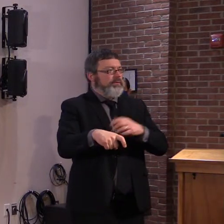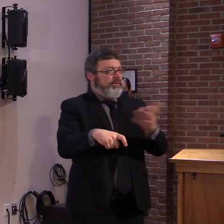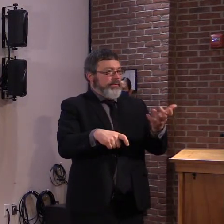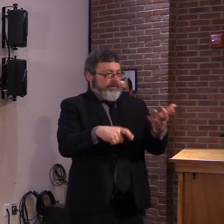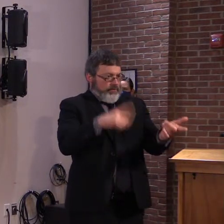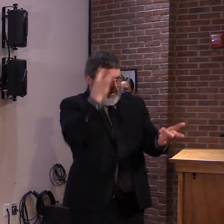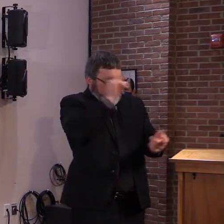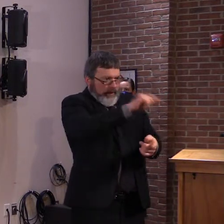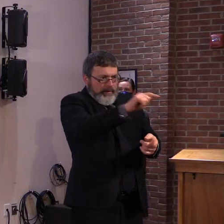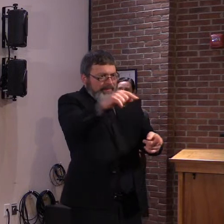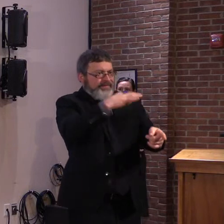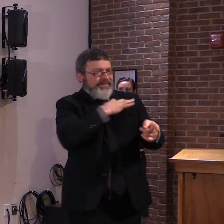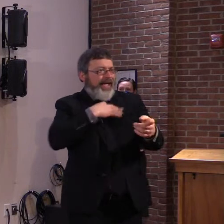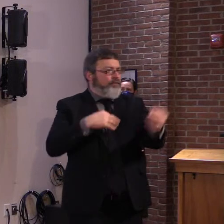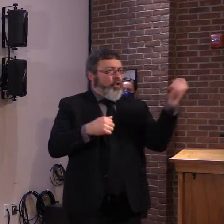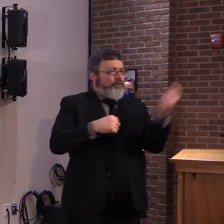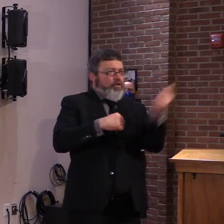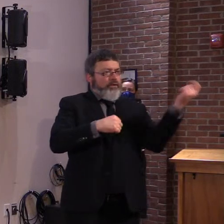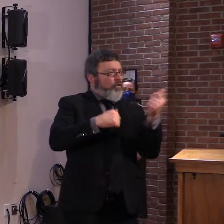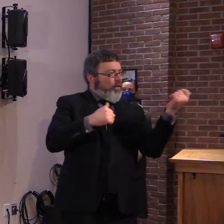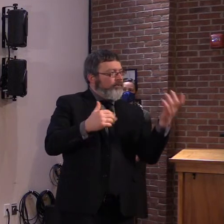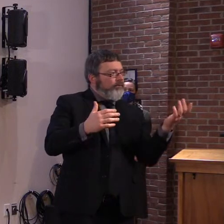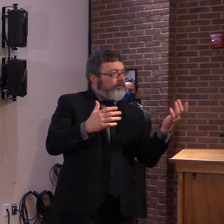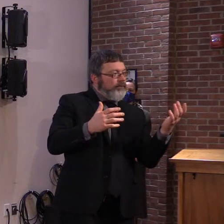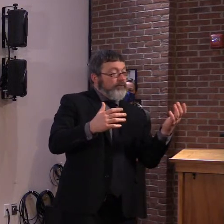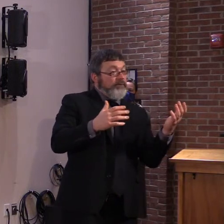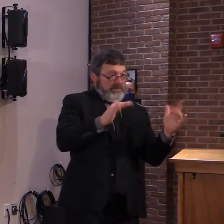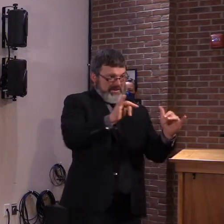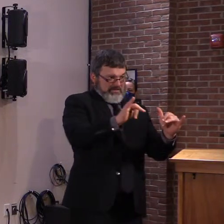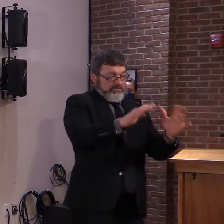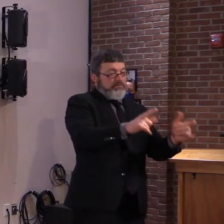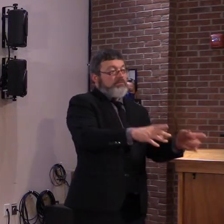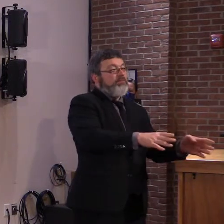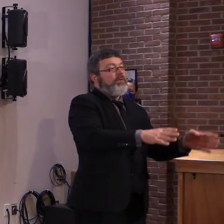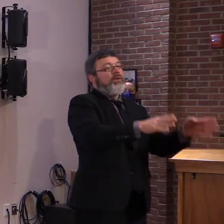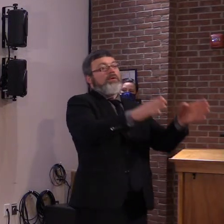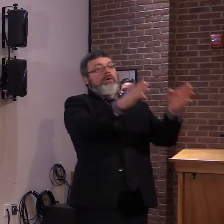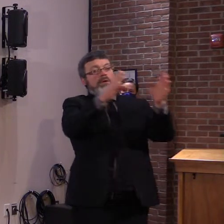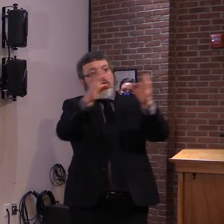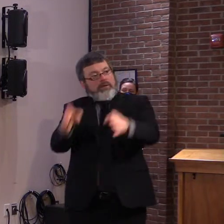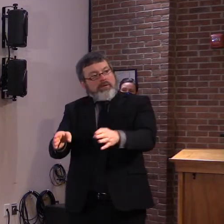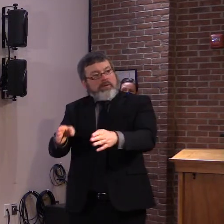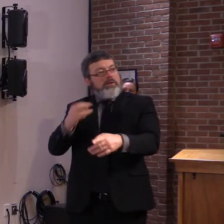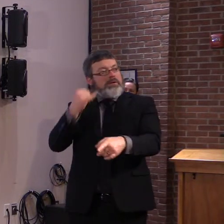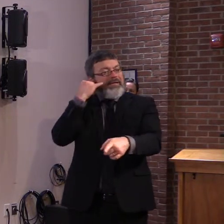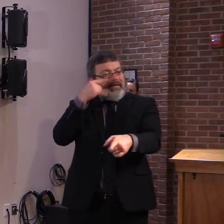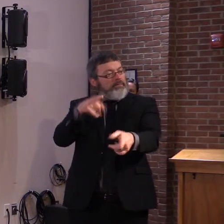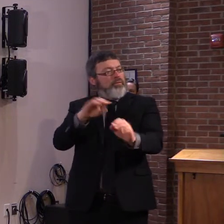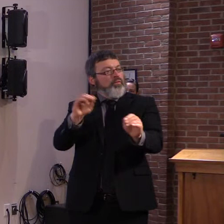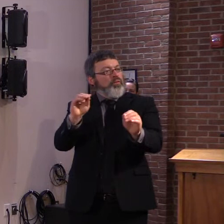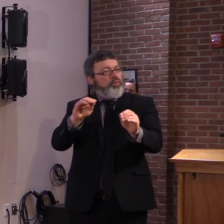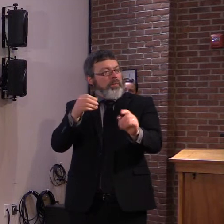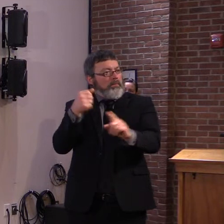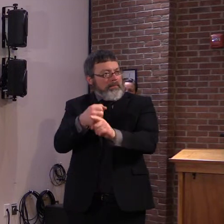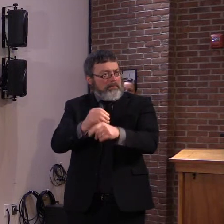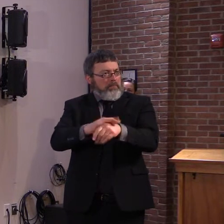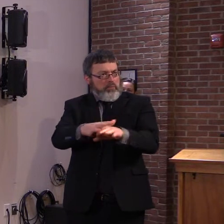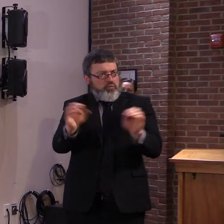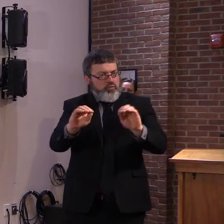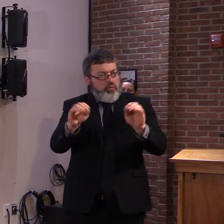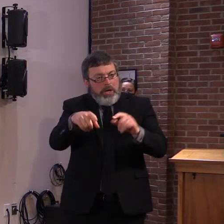to be paid to the various patients that are in critical need.